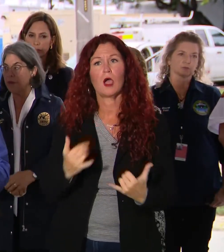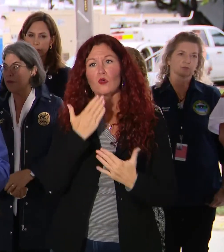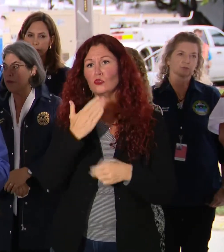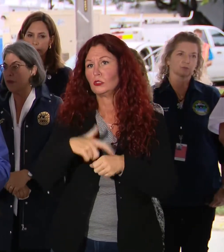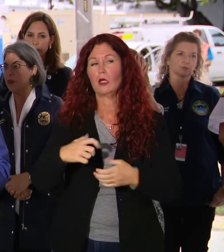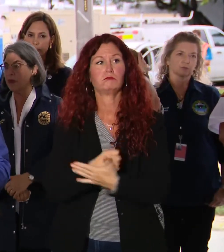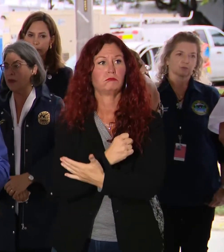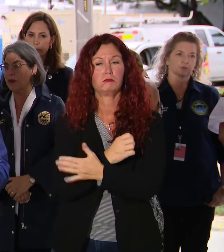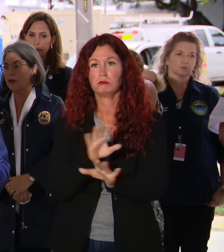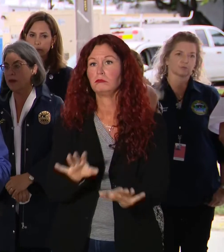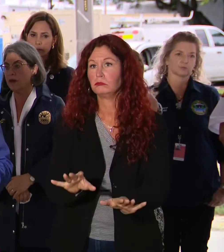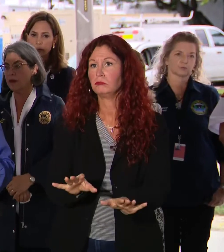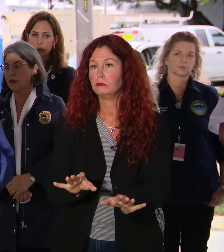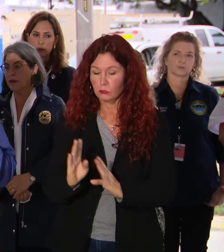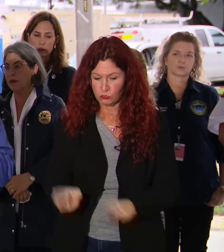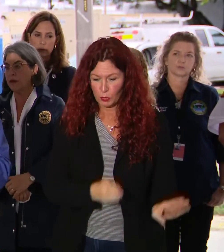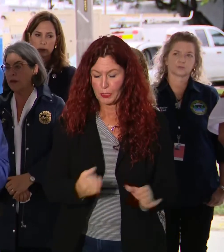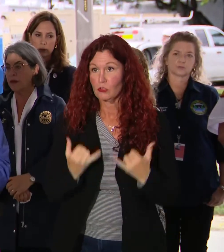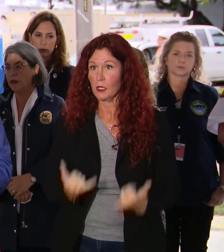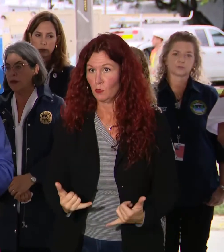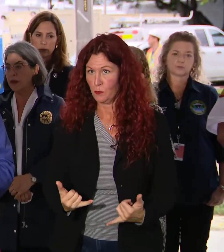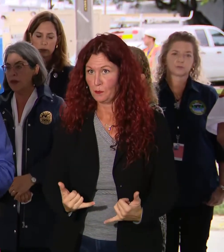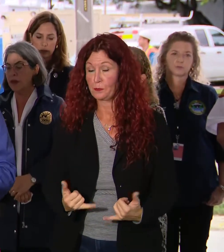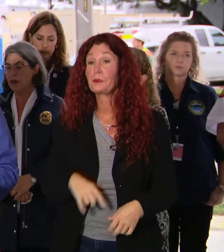Specifically, residents are urged to